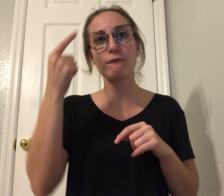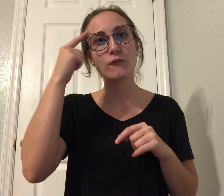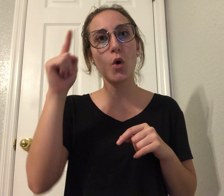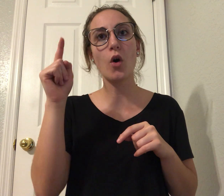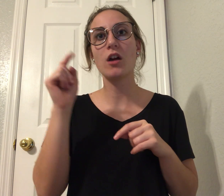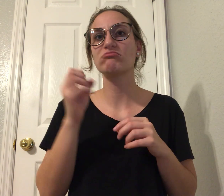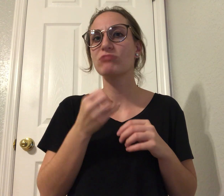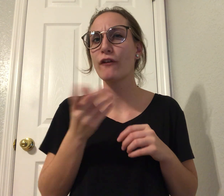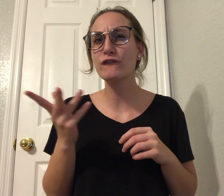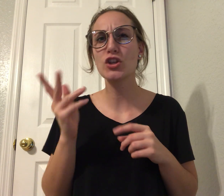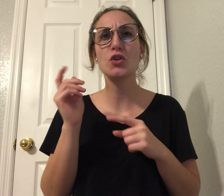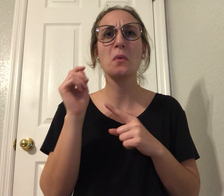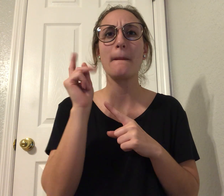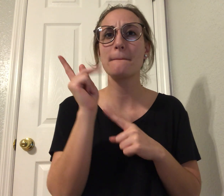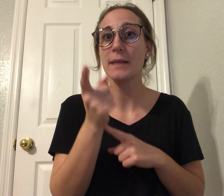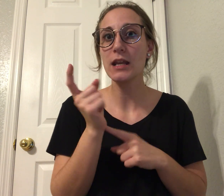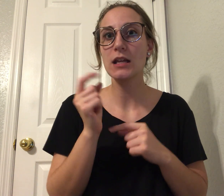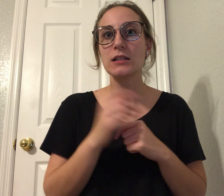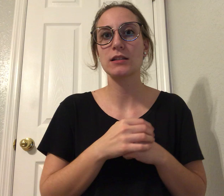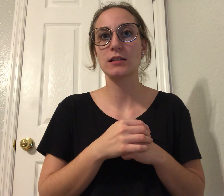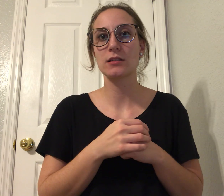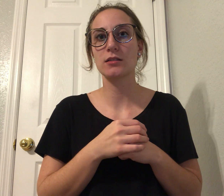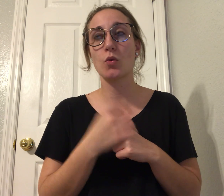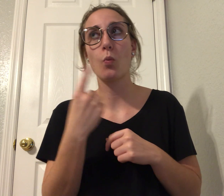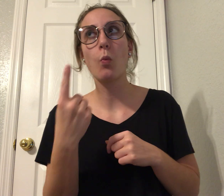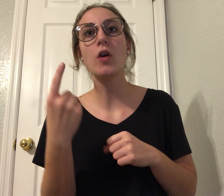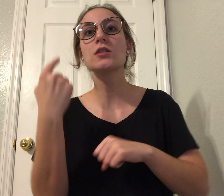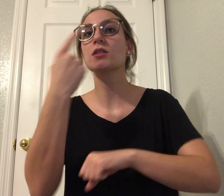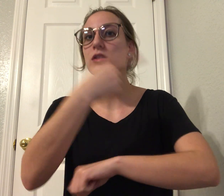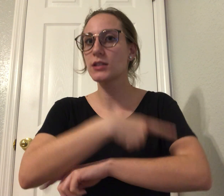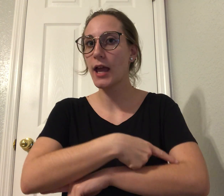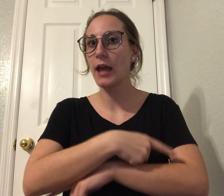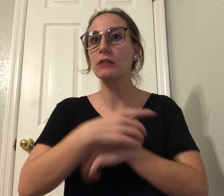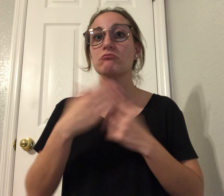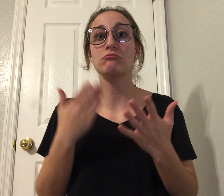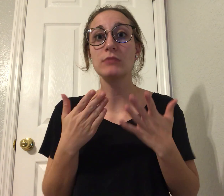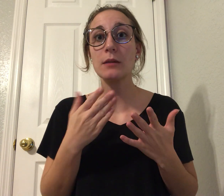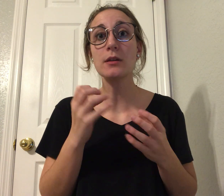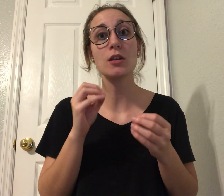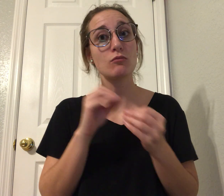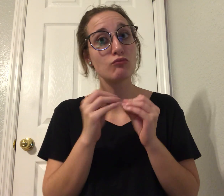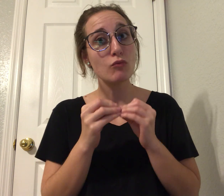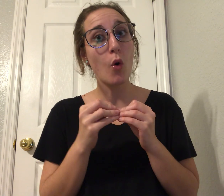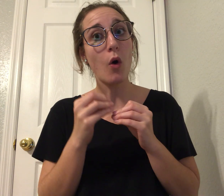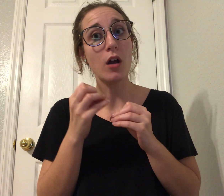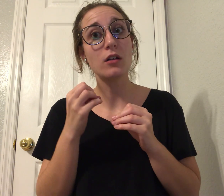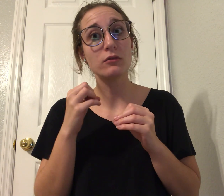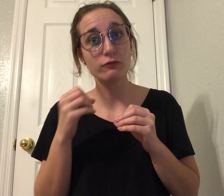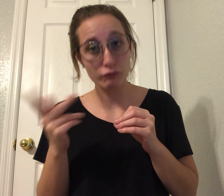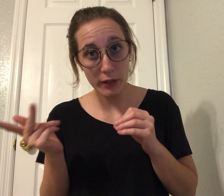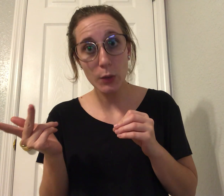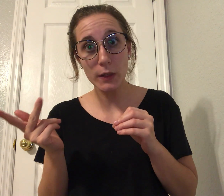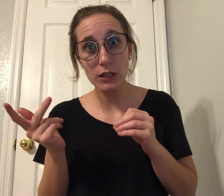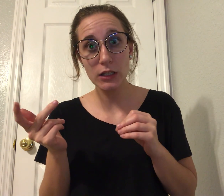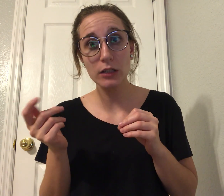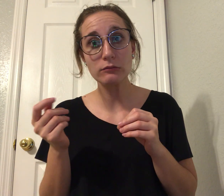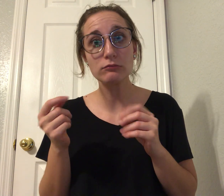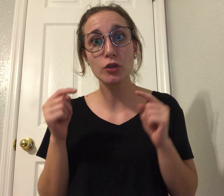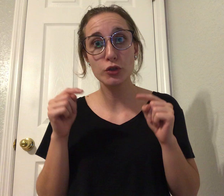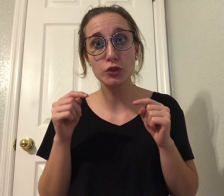once a day again. You can do it a little more frequently if you want, but it is just clearing your